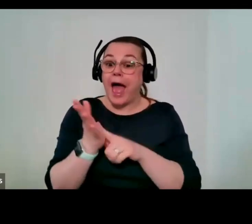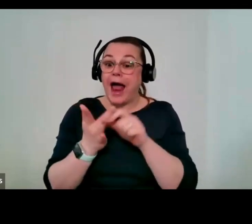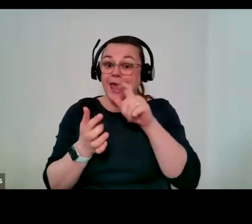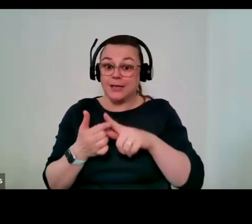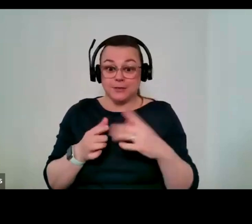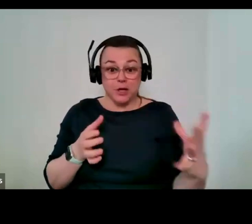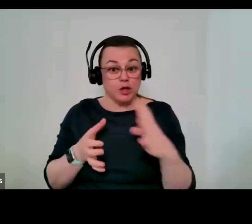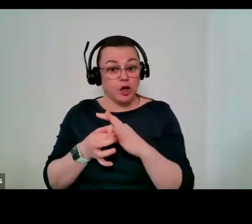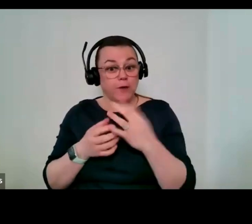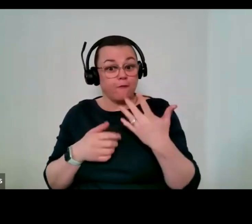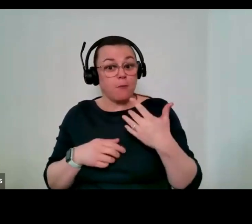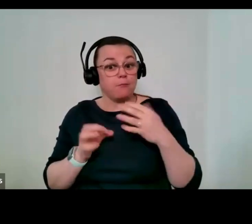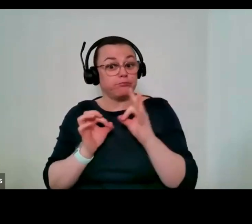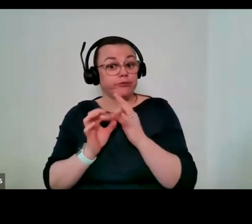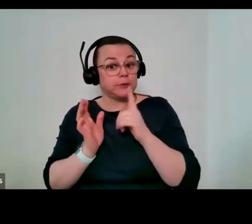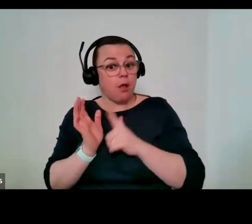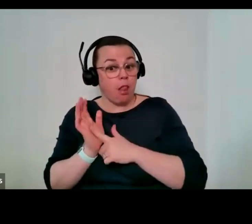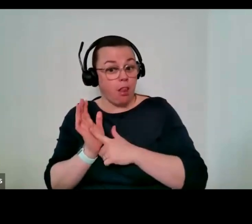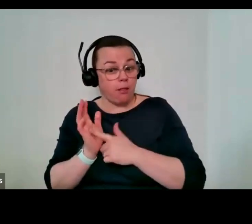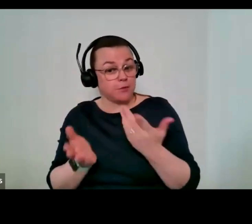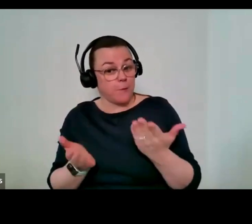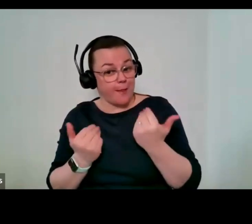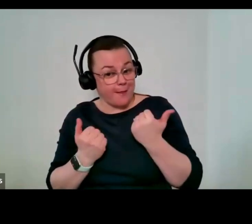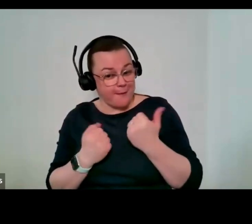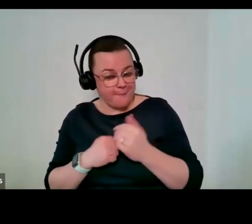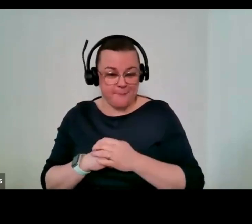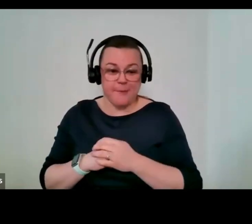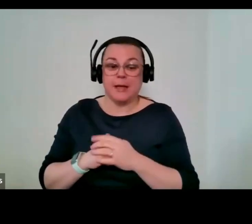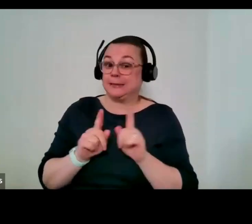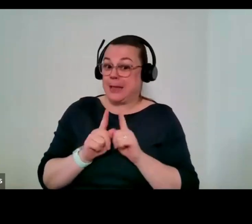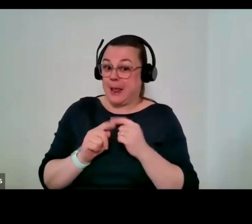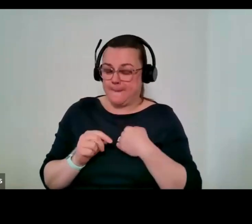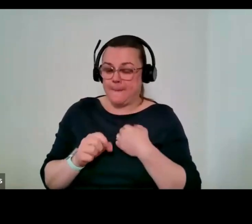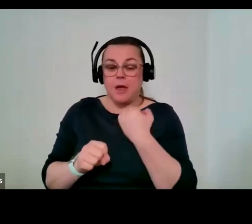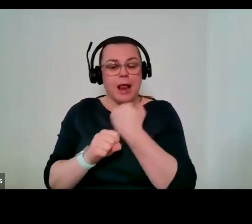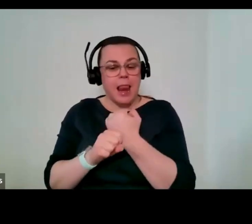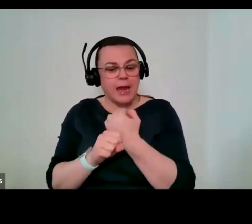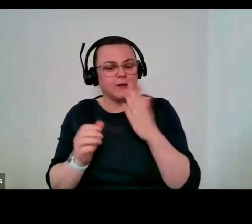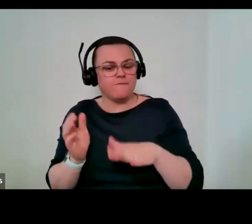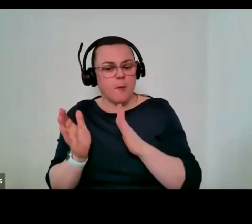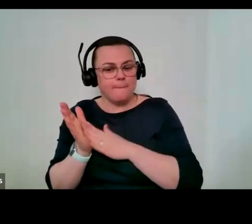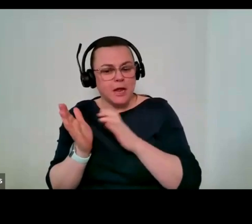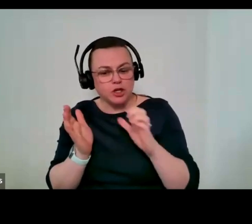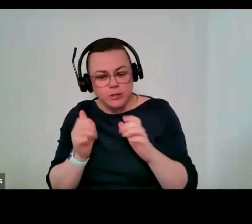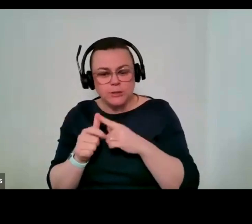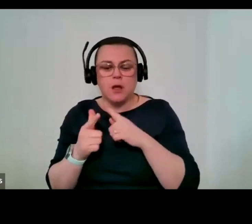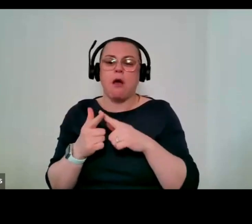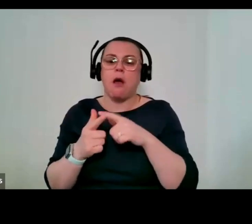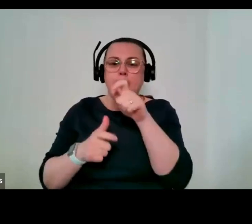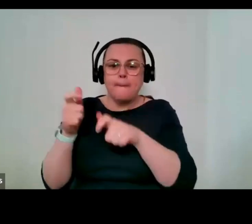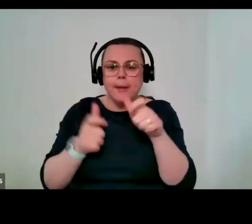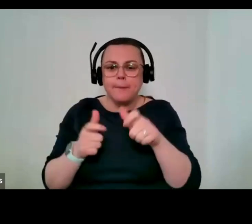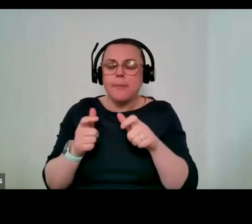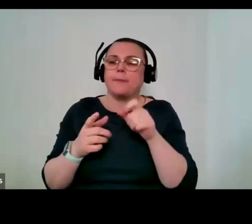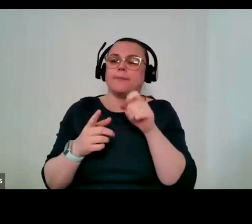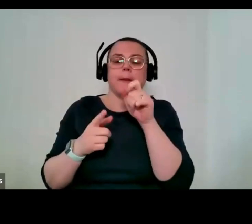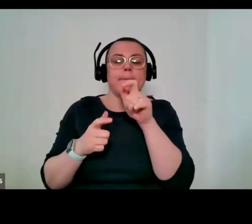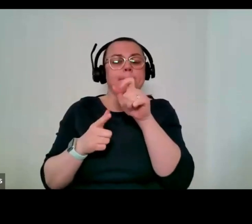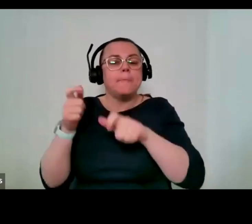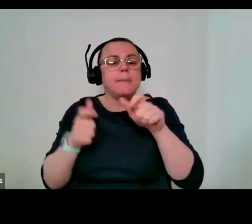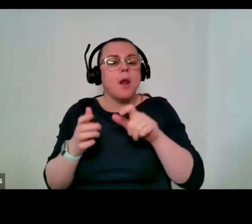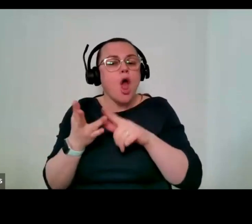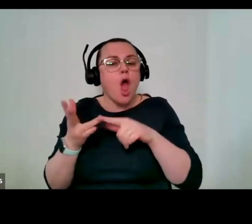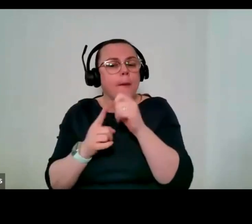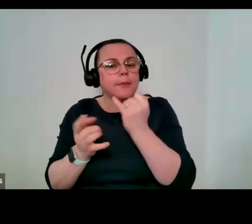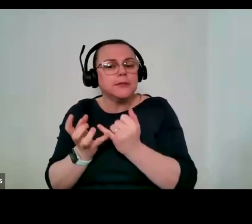Hi, Alice. Oh, flurries. Glenys from Manchester, a people ops manager in Bristol